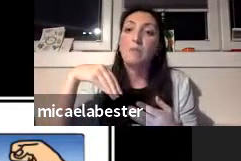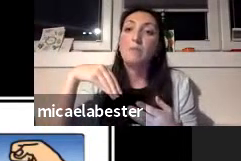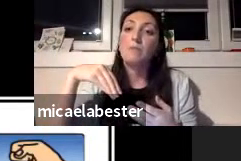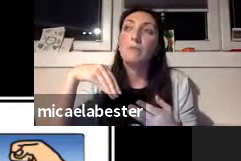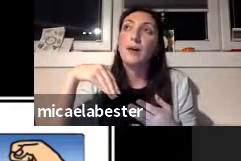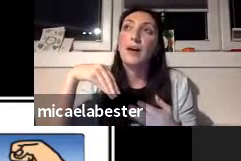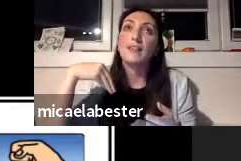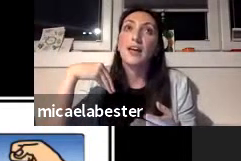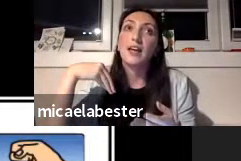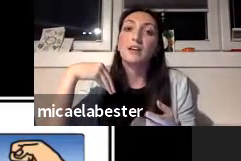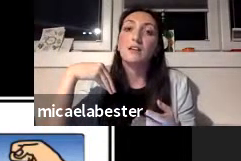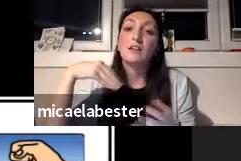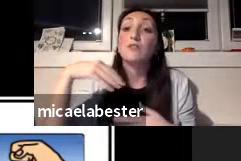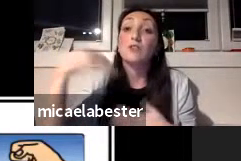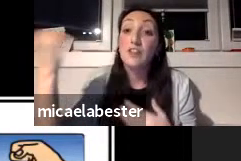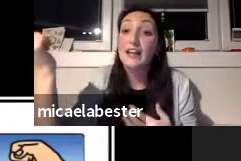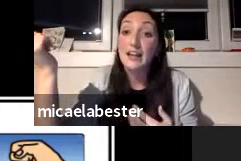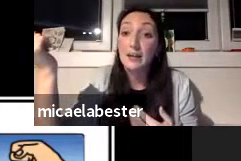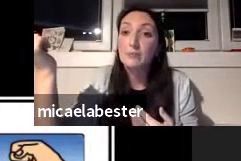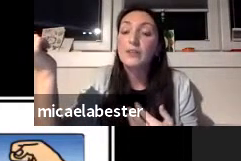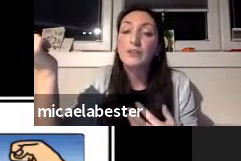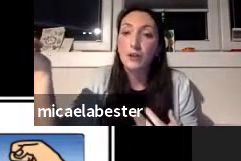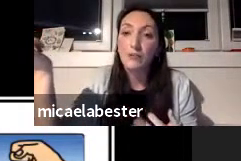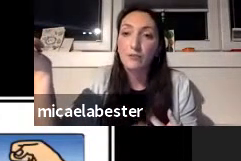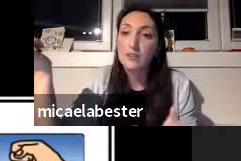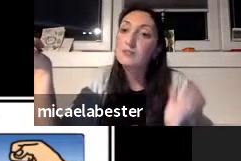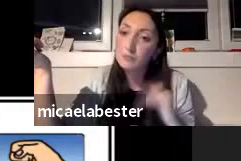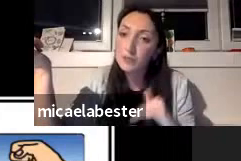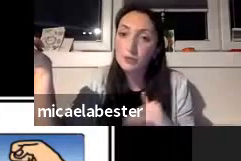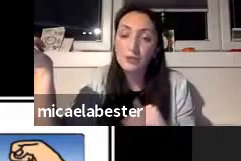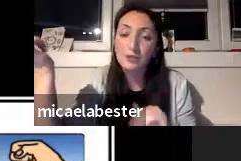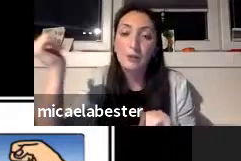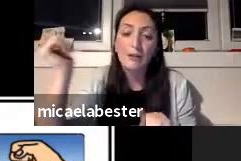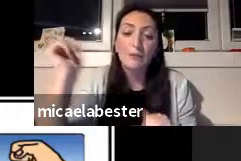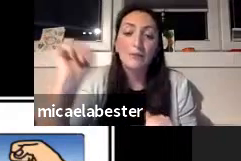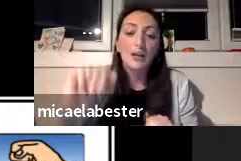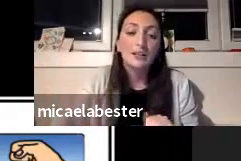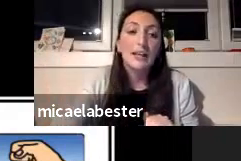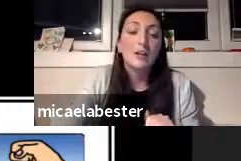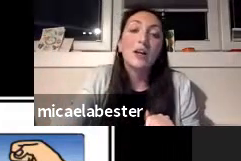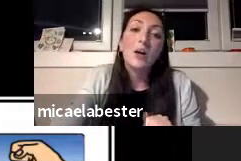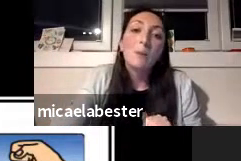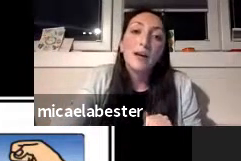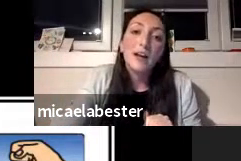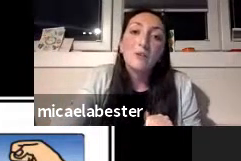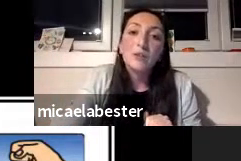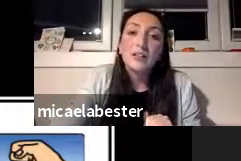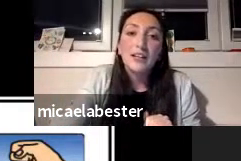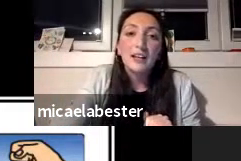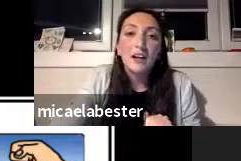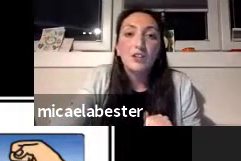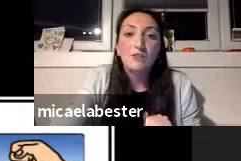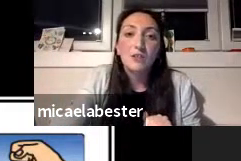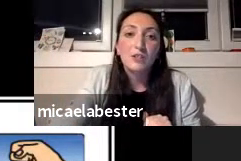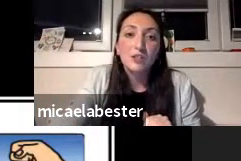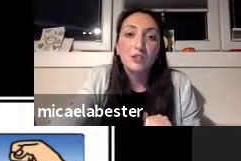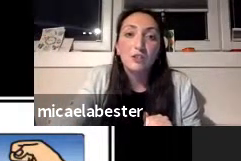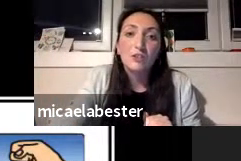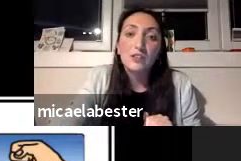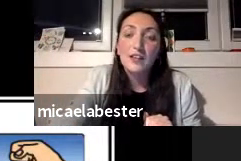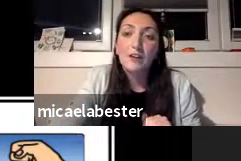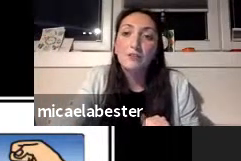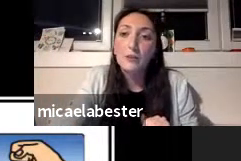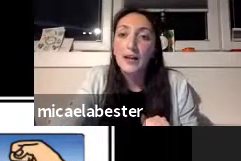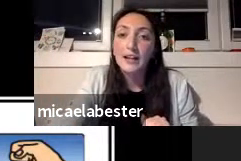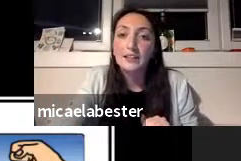your name and then give your sign name if you have one, which we'll talk about later. But I would really encourage everyone to just